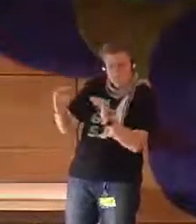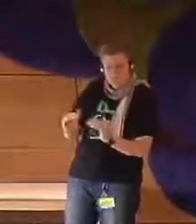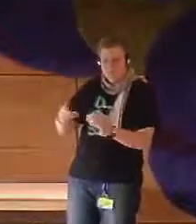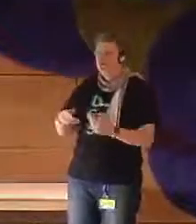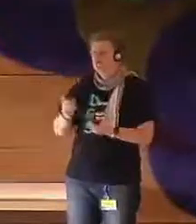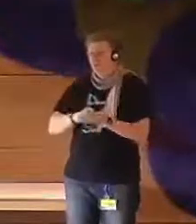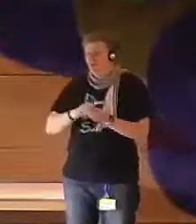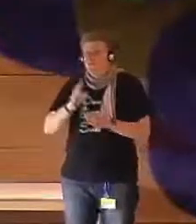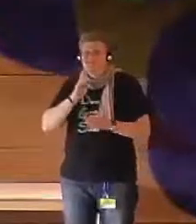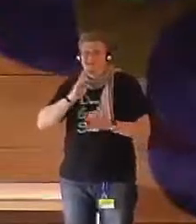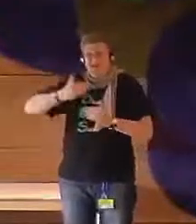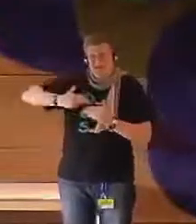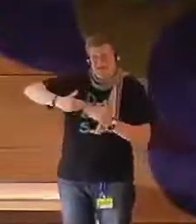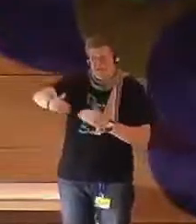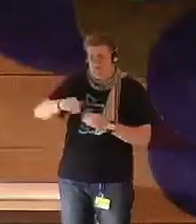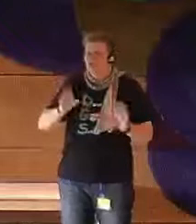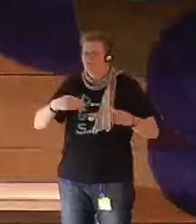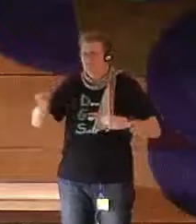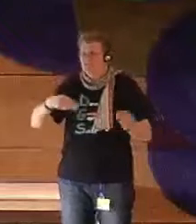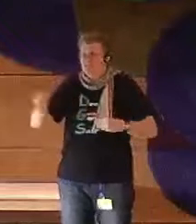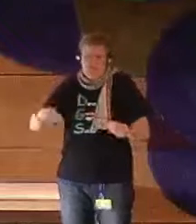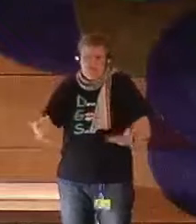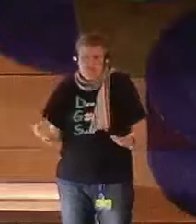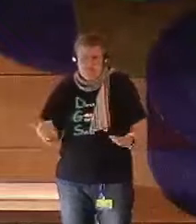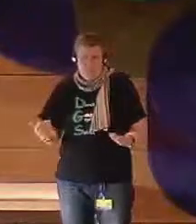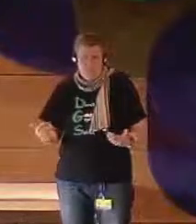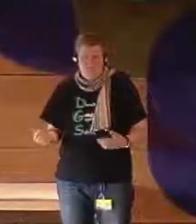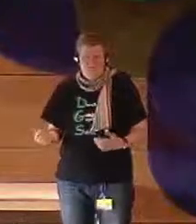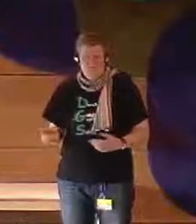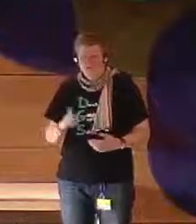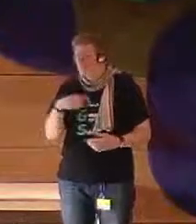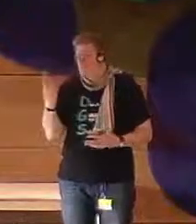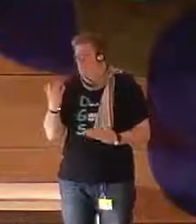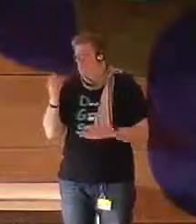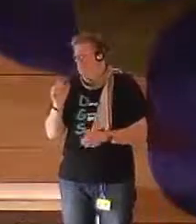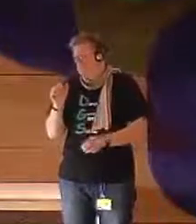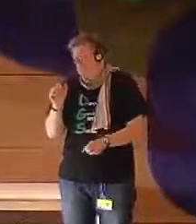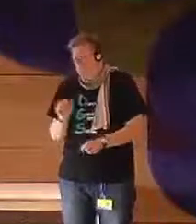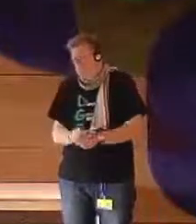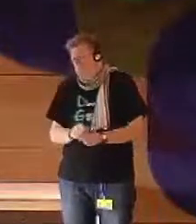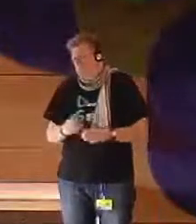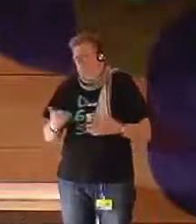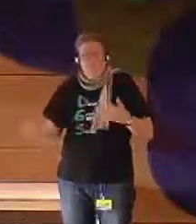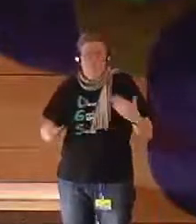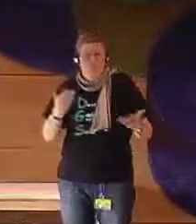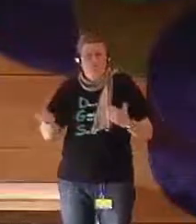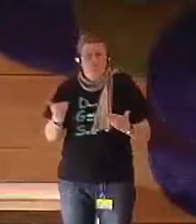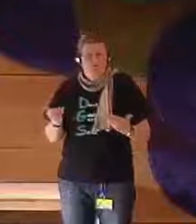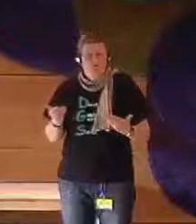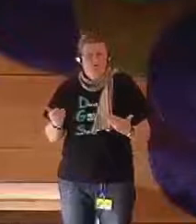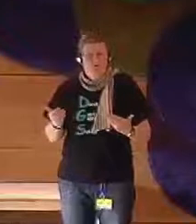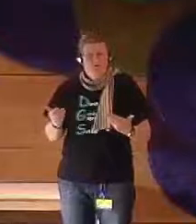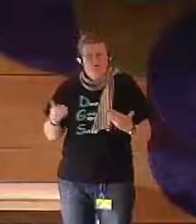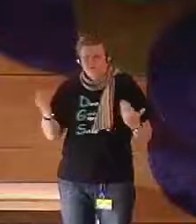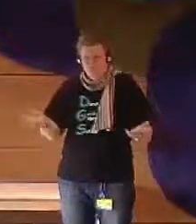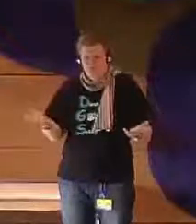of us are now starting to use it. I think Nebido is good. I don't know whether or not you can give a reduced dose of Nebido, because it may, but you can see you will